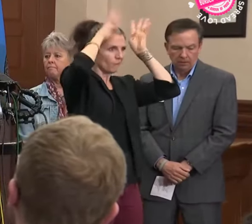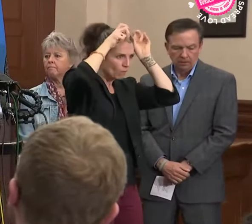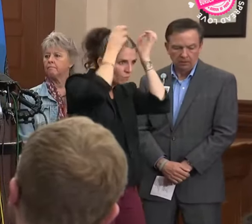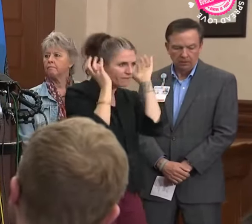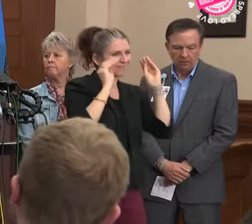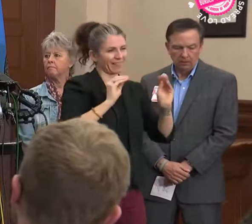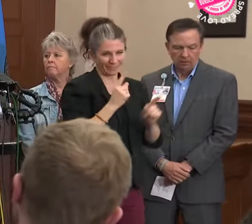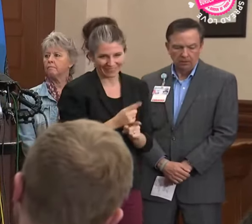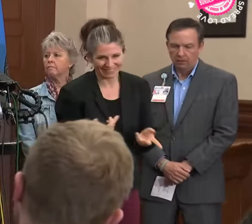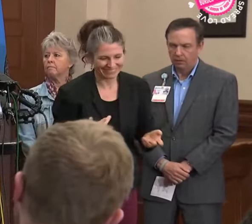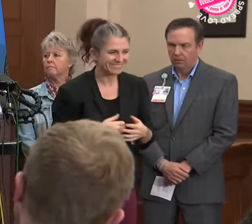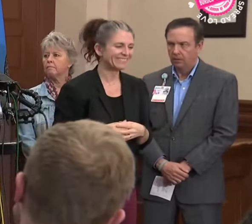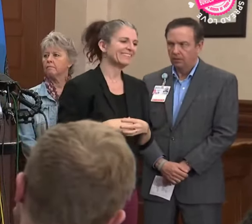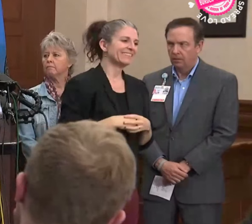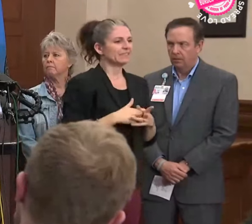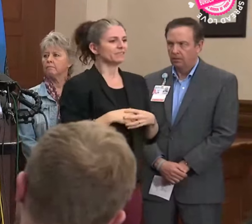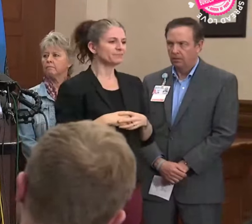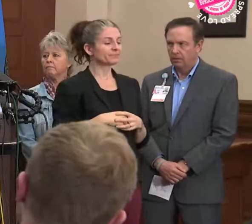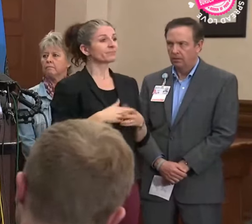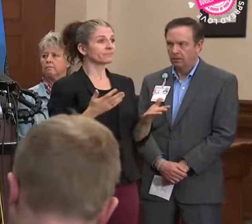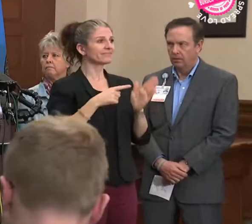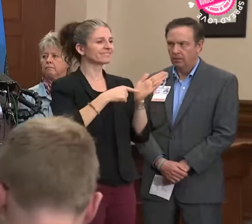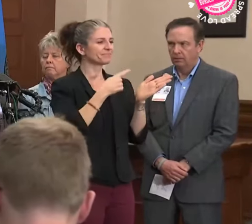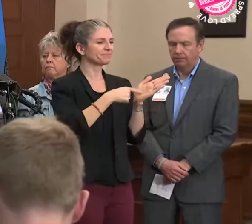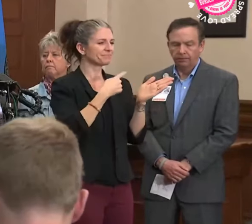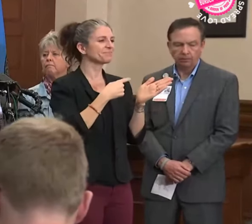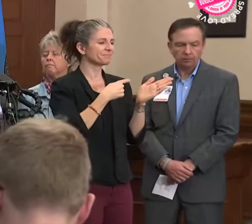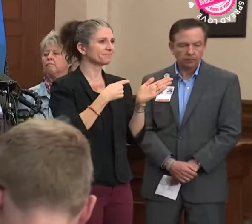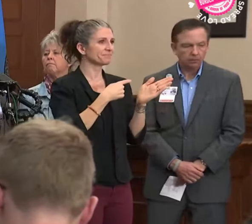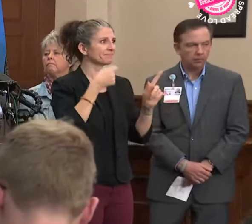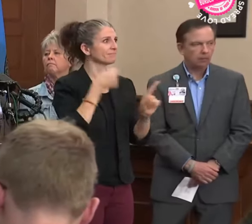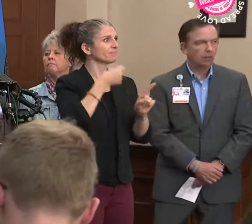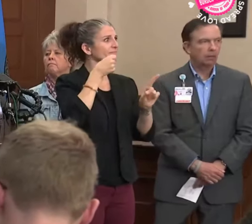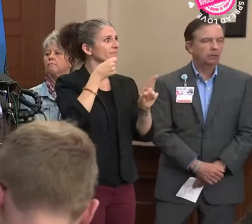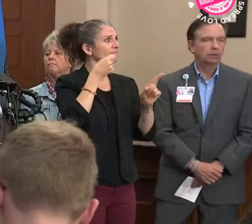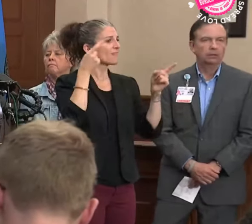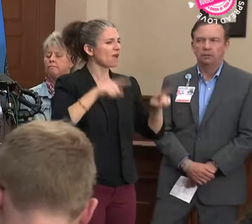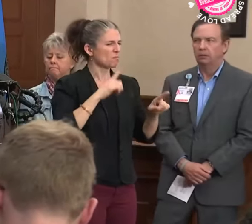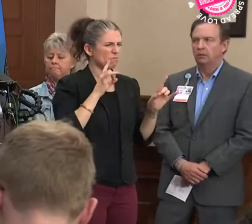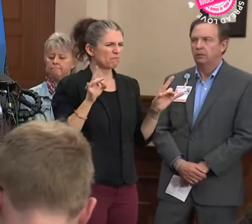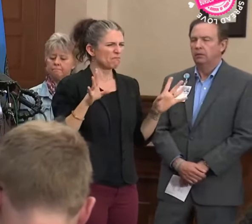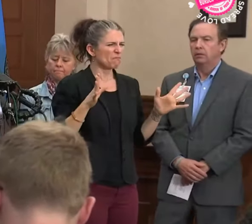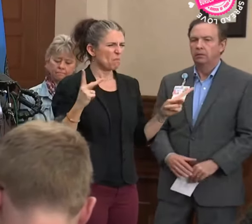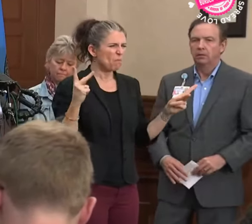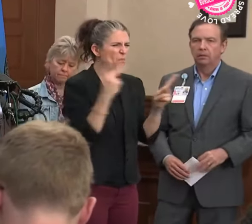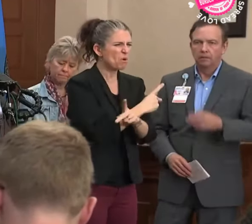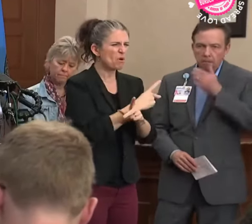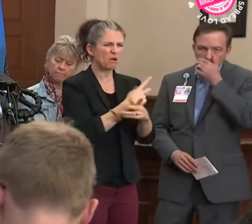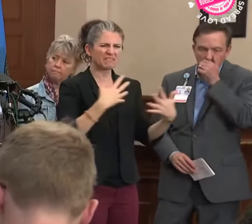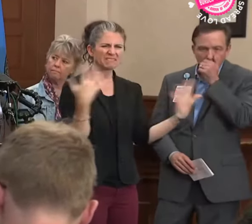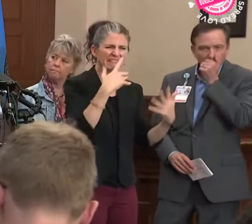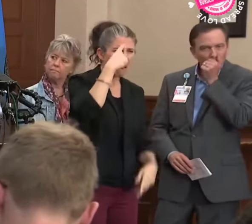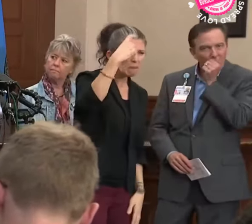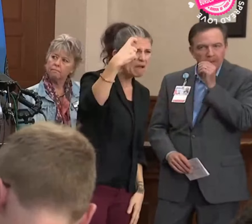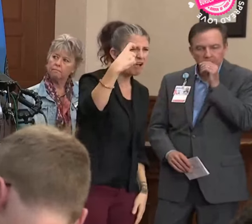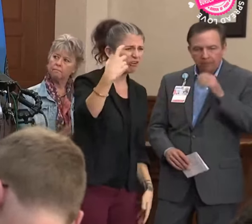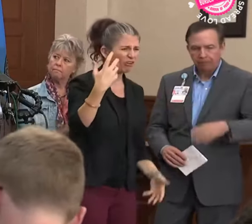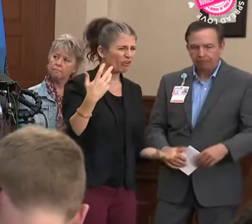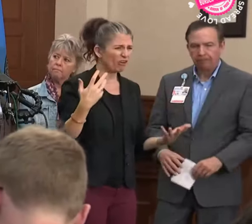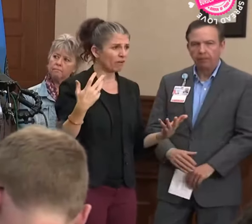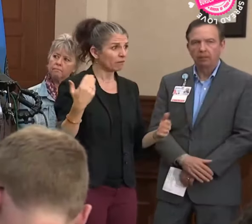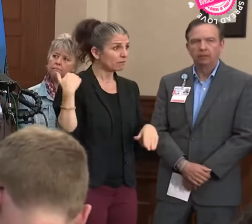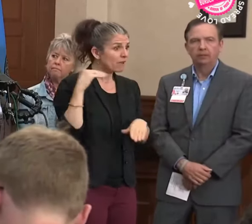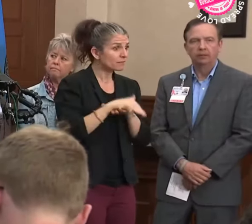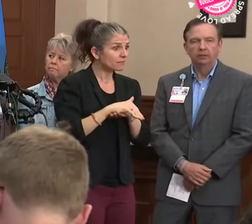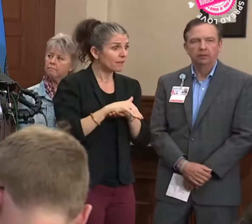sometimes things happen that bring your worst nightmares to life. Yesterday, this is what happened in Lewiston. At a time like this, a leader is forced to grapple with things